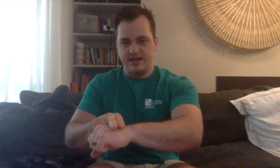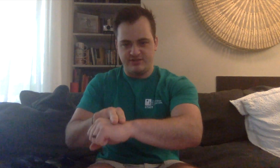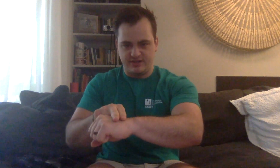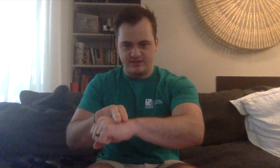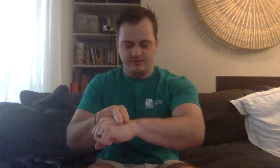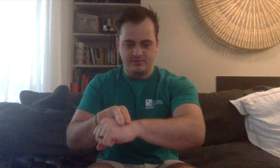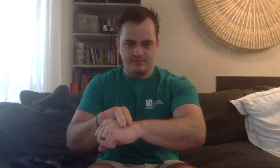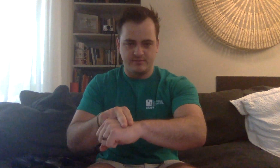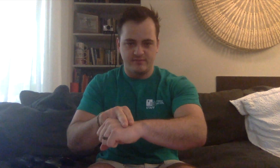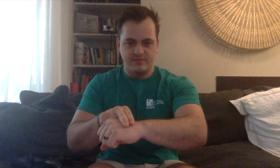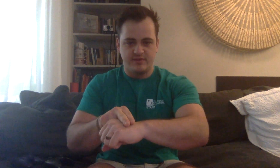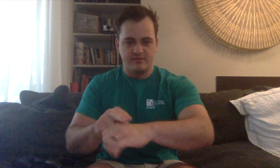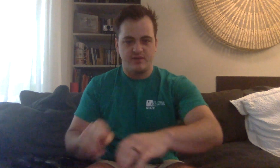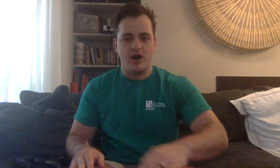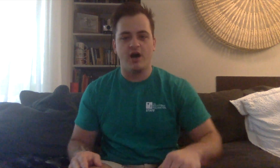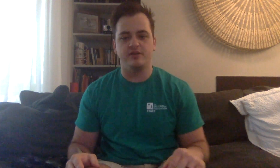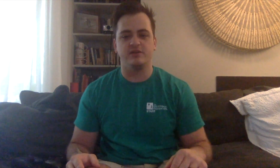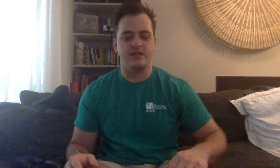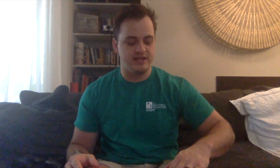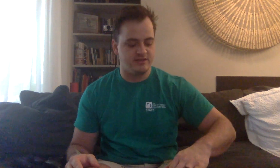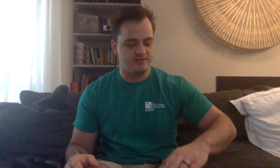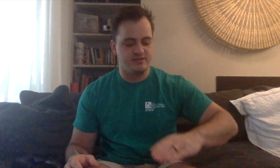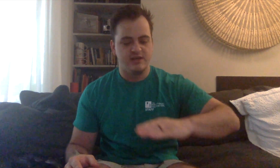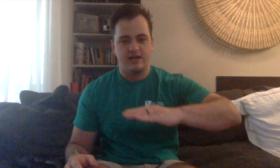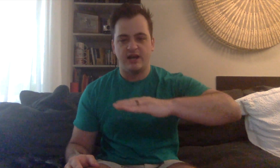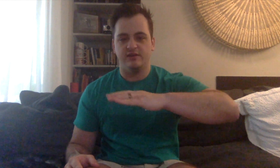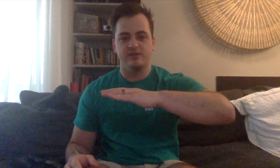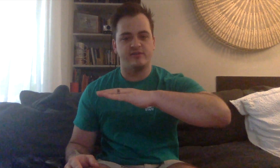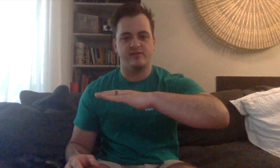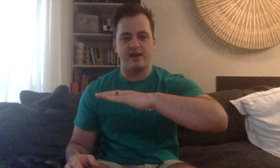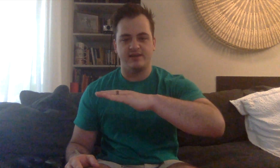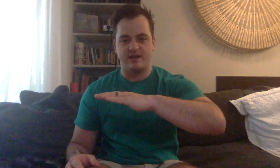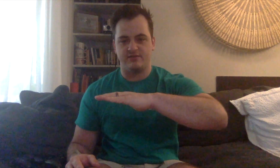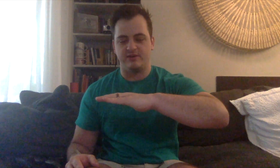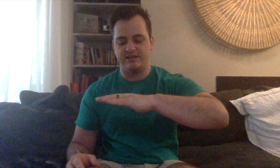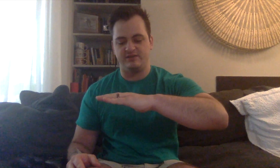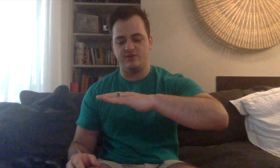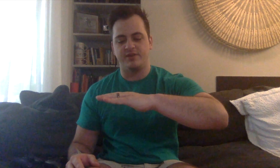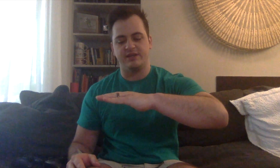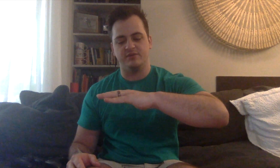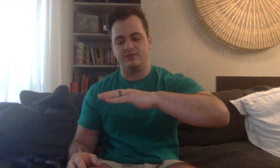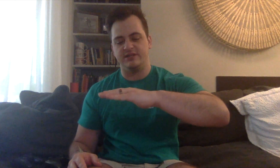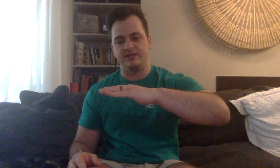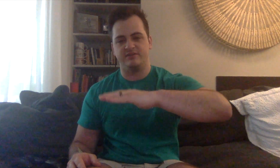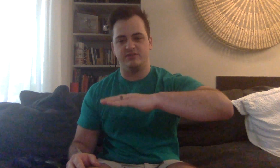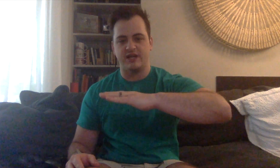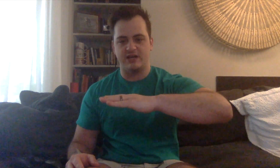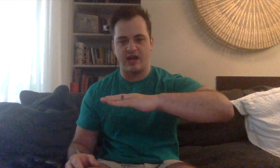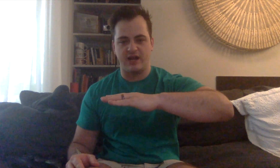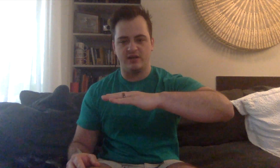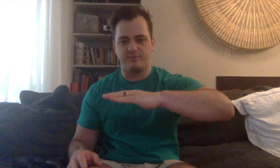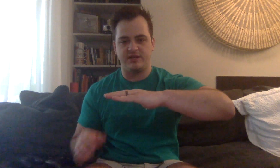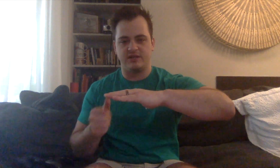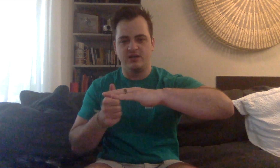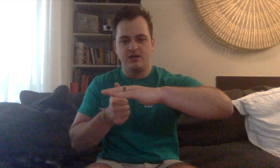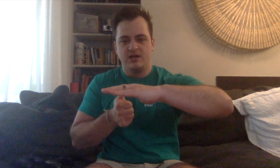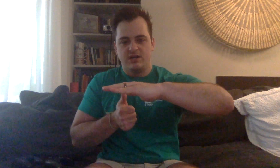nation. Under is looks exactly how you think it would. You got your hand up here. You